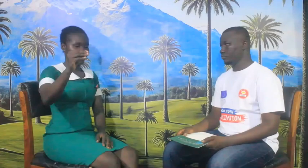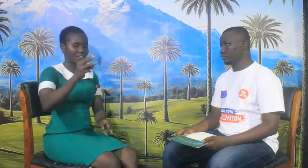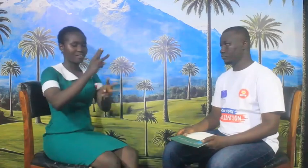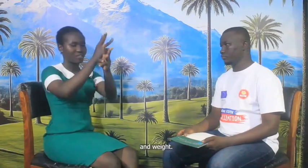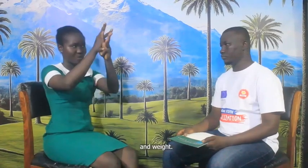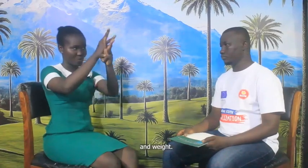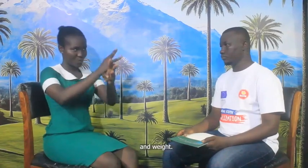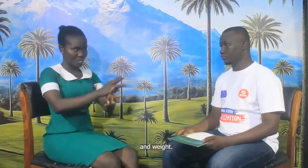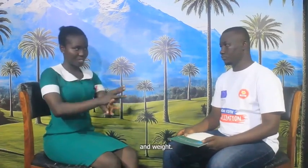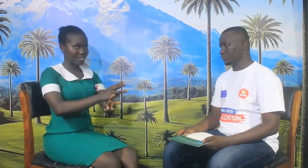and weight.